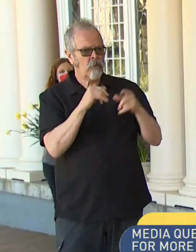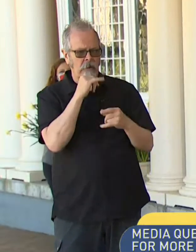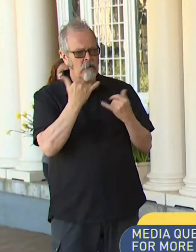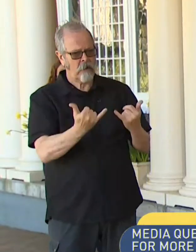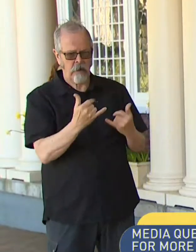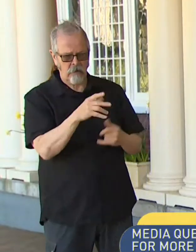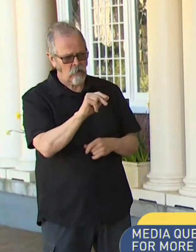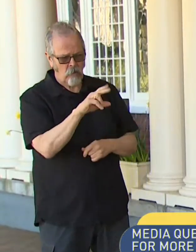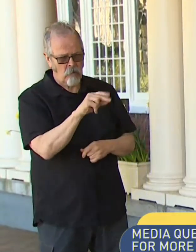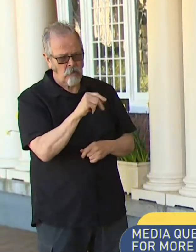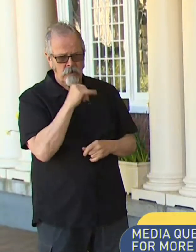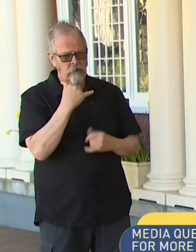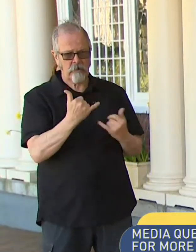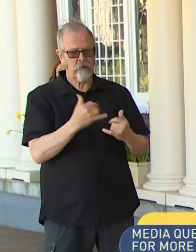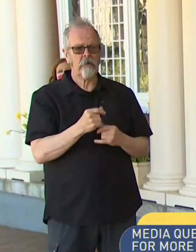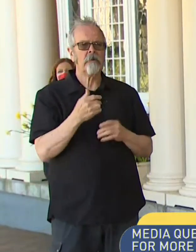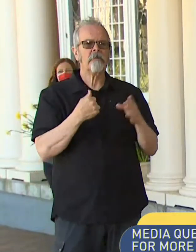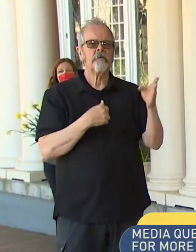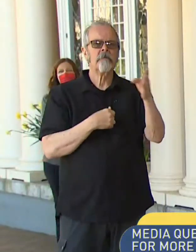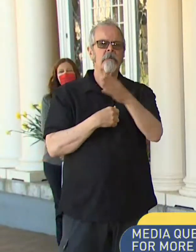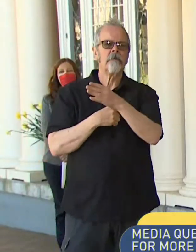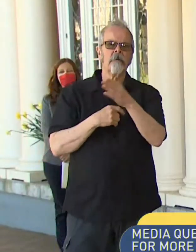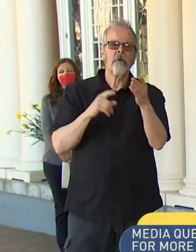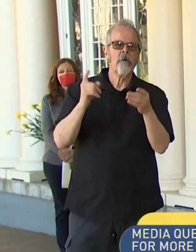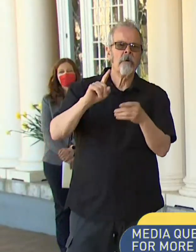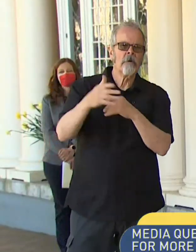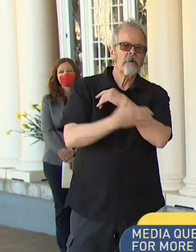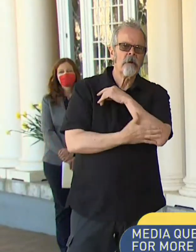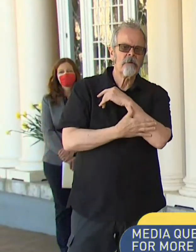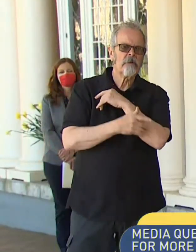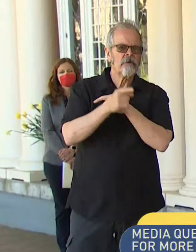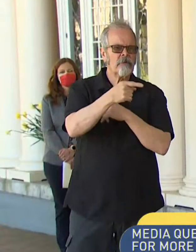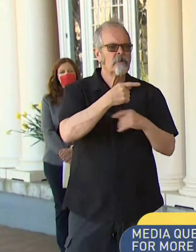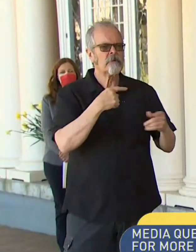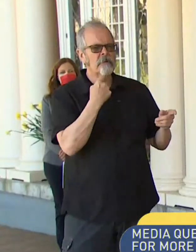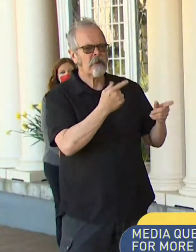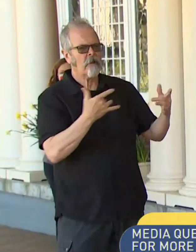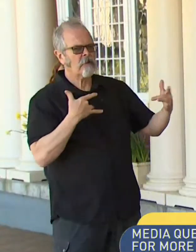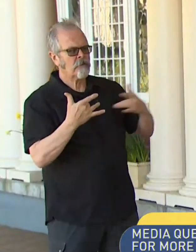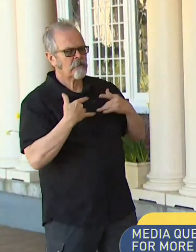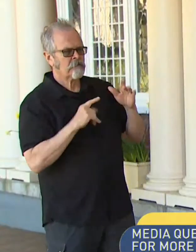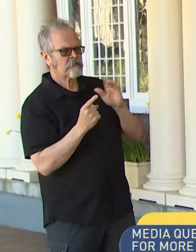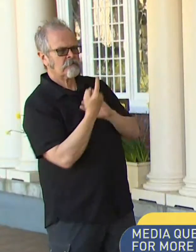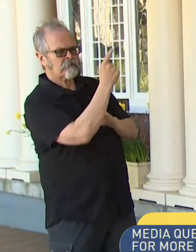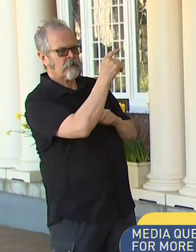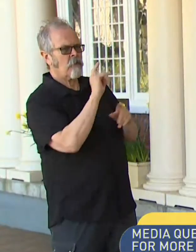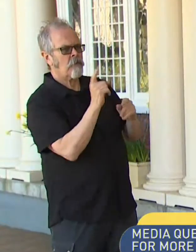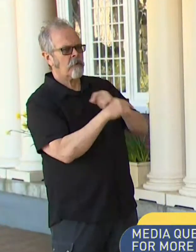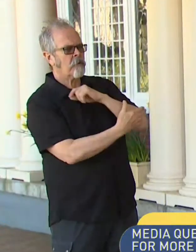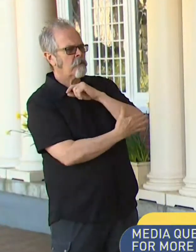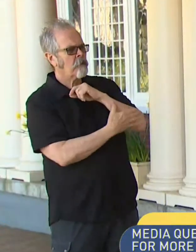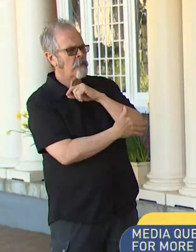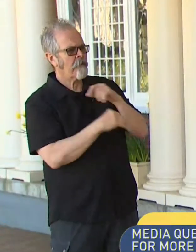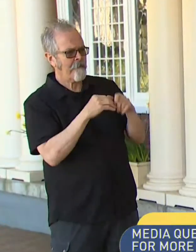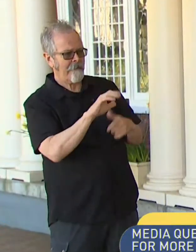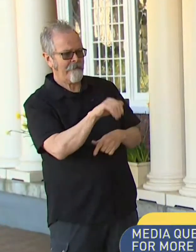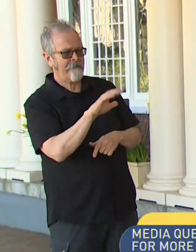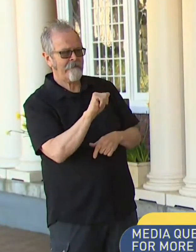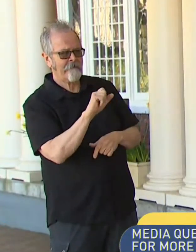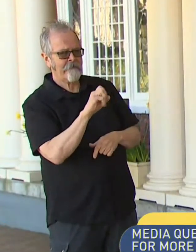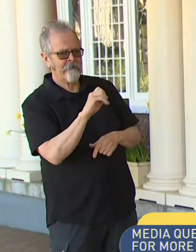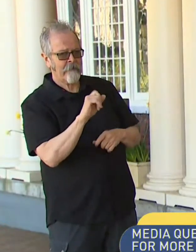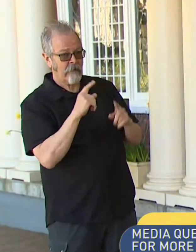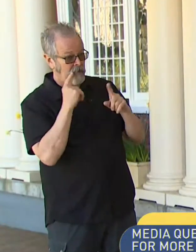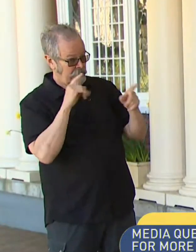You can go around here. Where are the counties that you're seeing a concern in some of these spike in these cases at the present? And if that's the case,